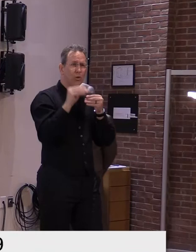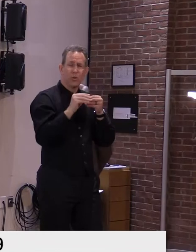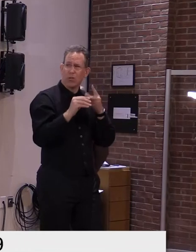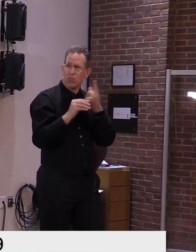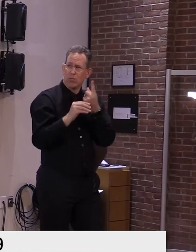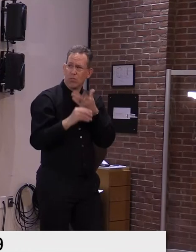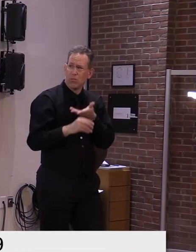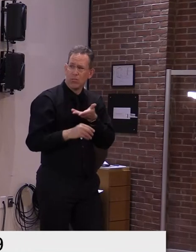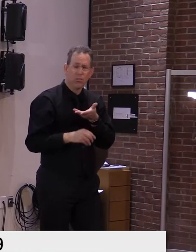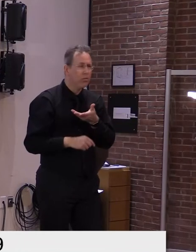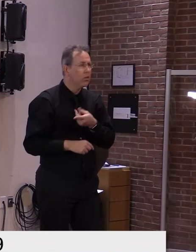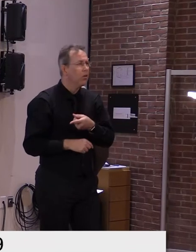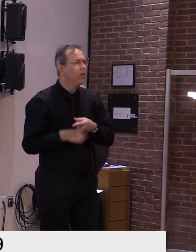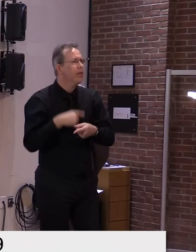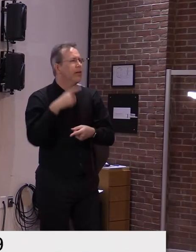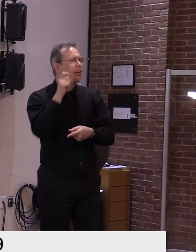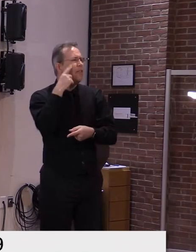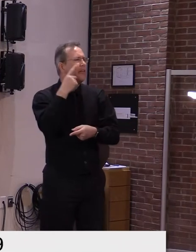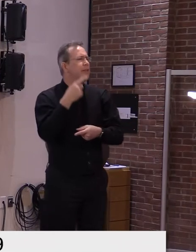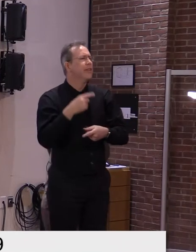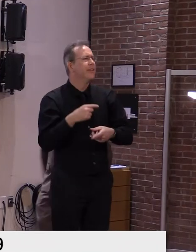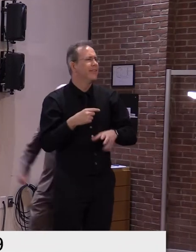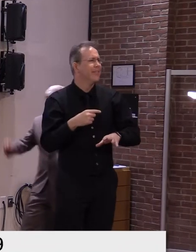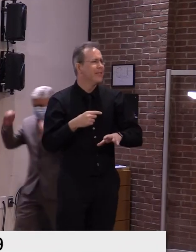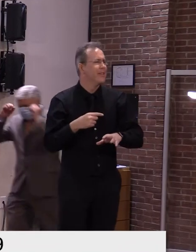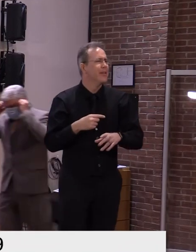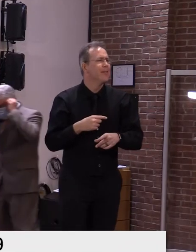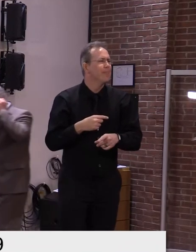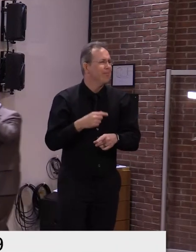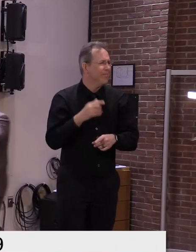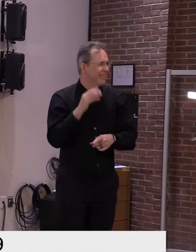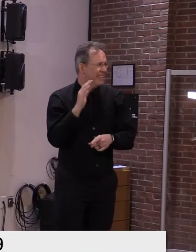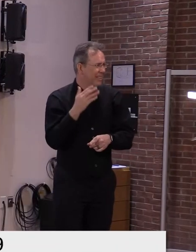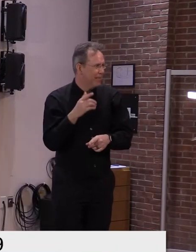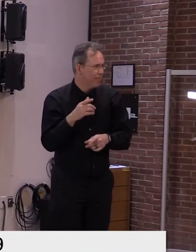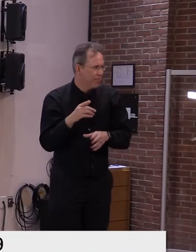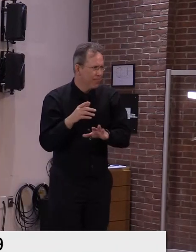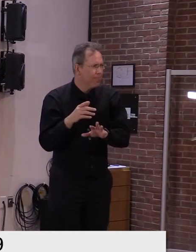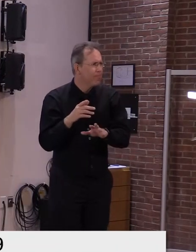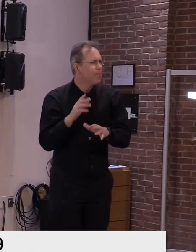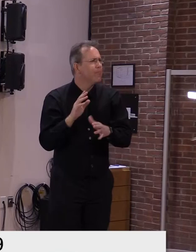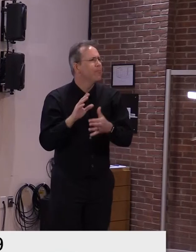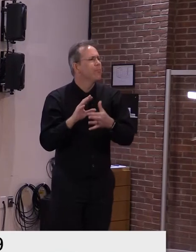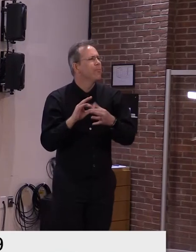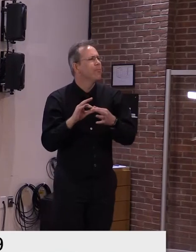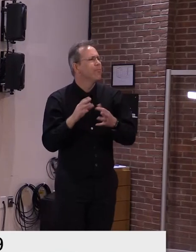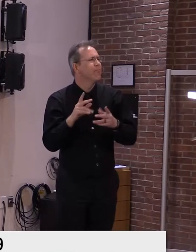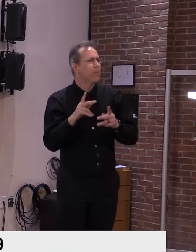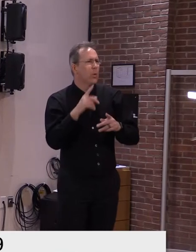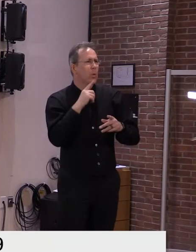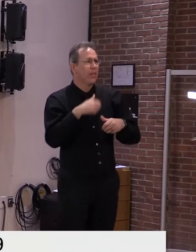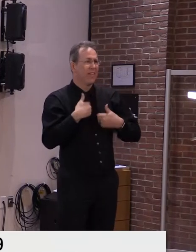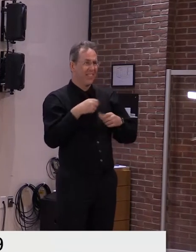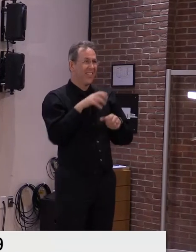connect with him offline, that would be great. I'll just connect with him via email. I'll let Secretary Smith.